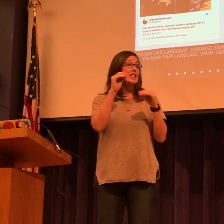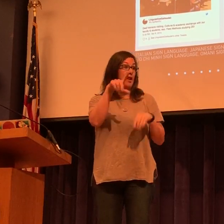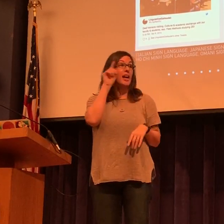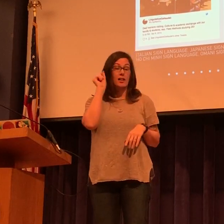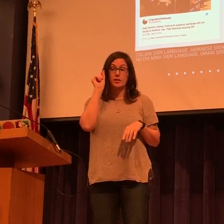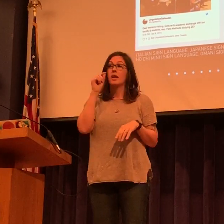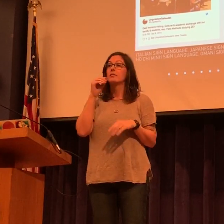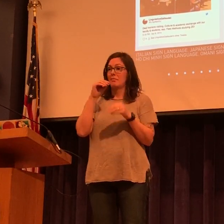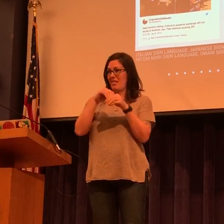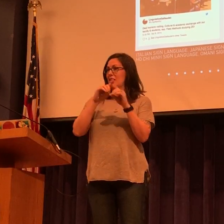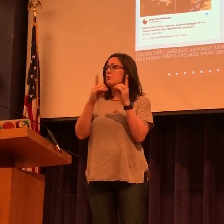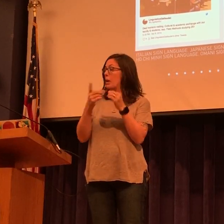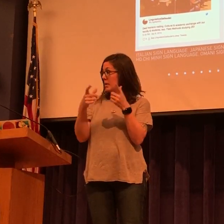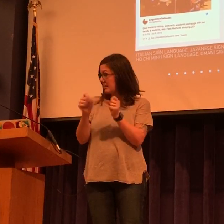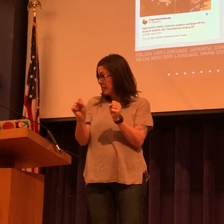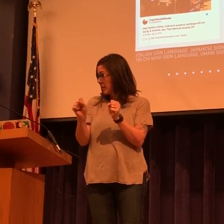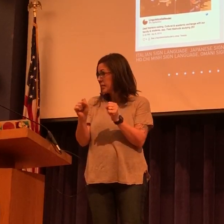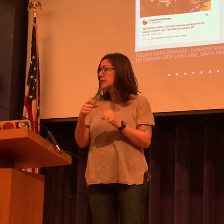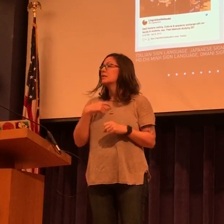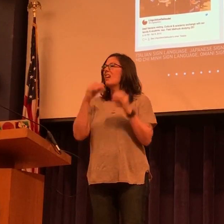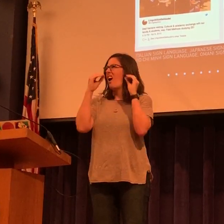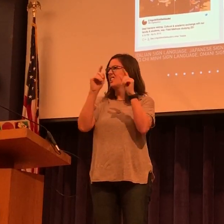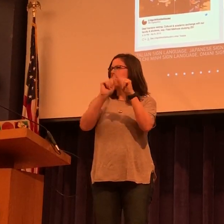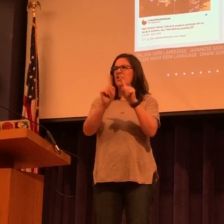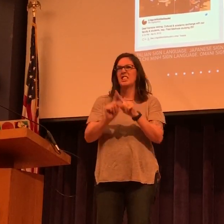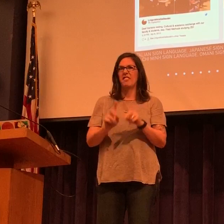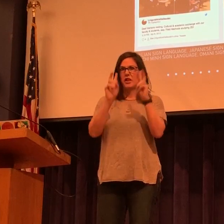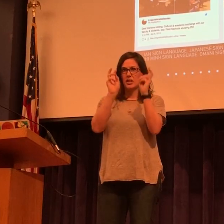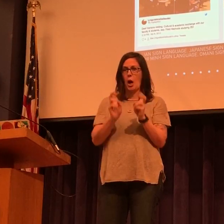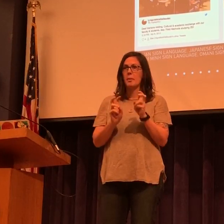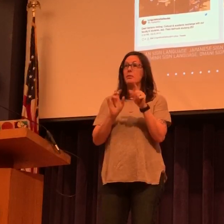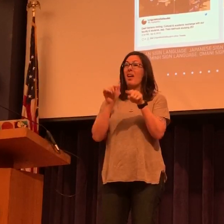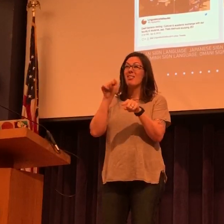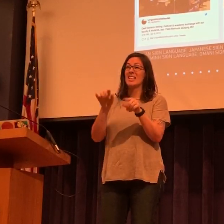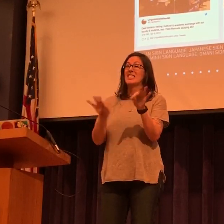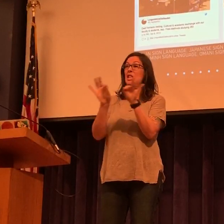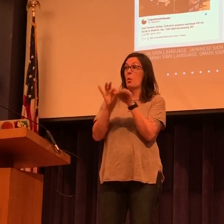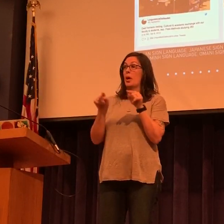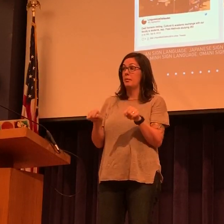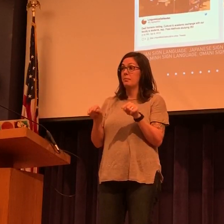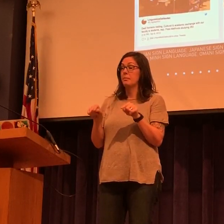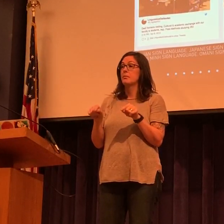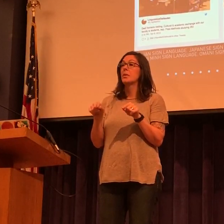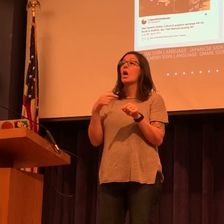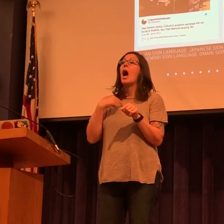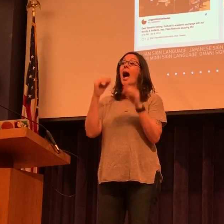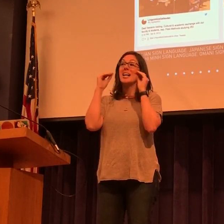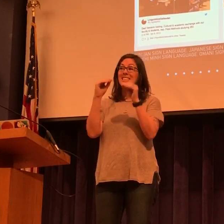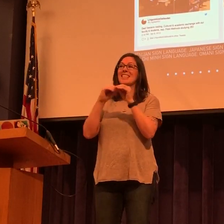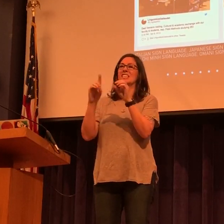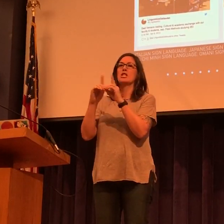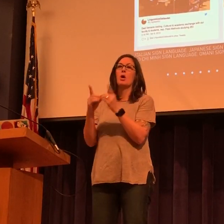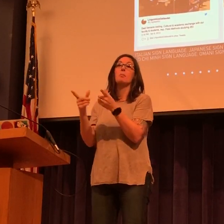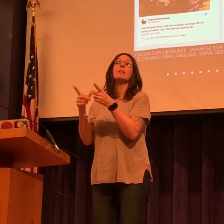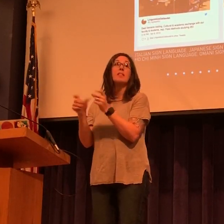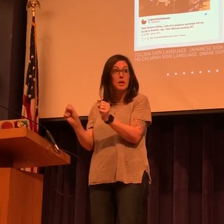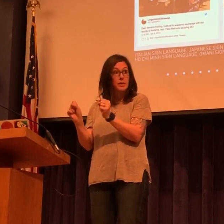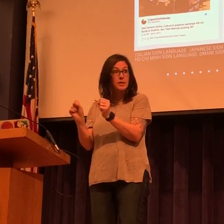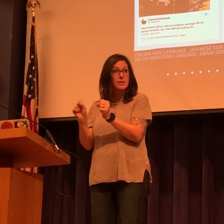community. As I mentioned, I do teach at Gallaudet in the Department of Linguistics. I teach in a number of topics, and this is important. I